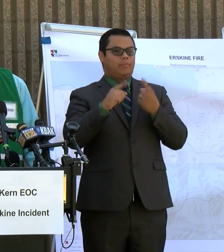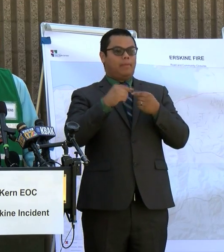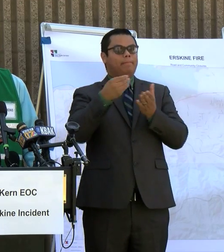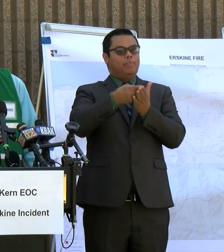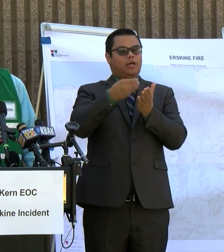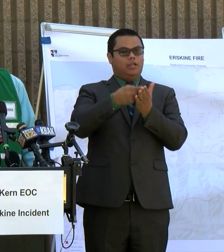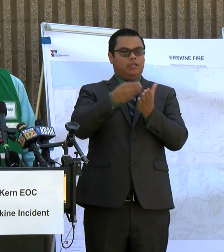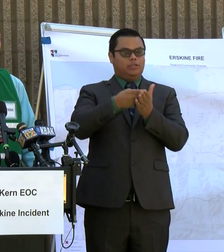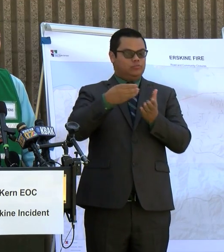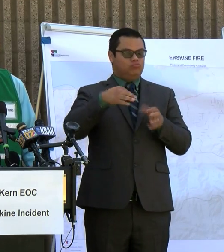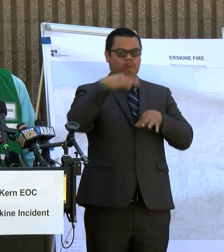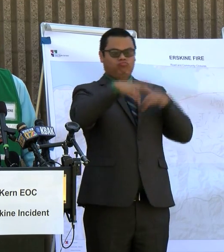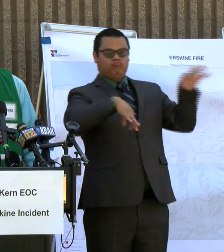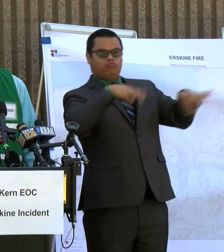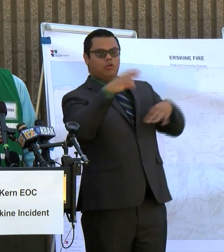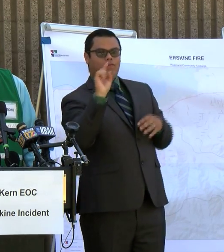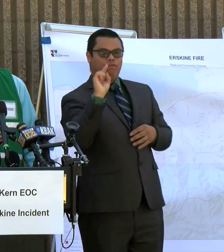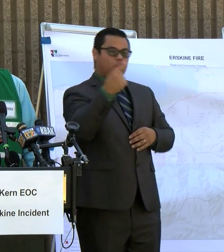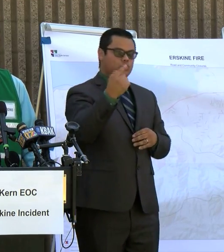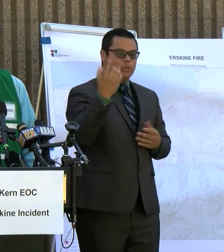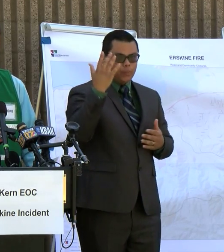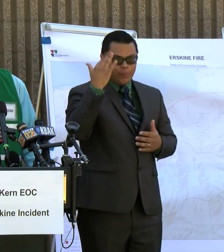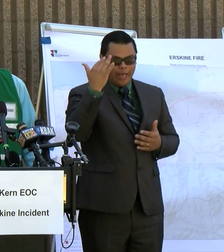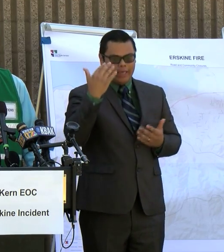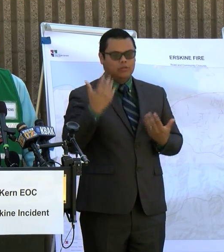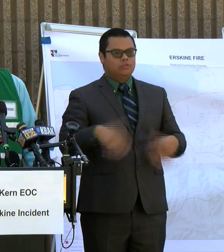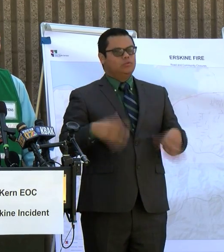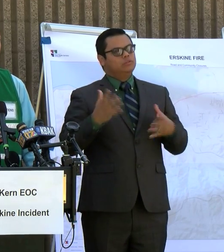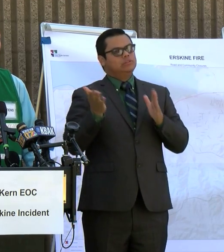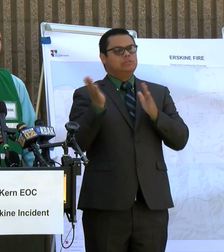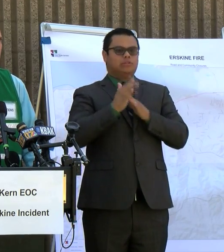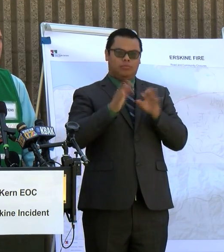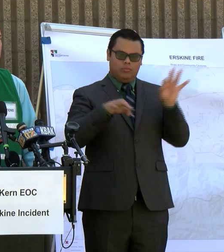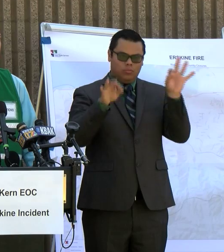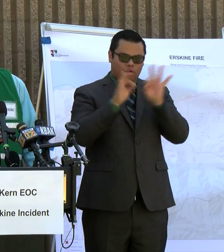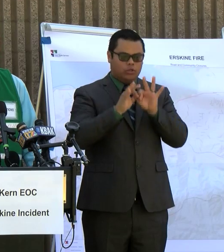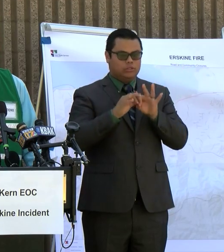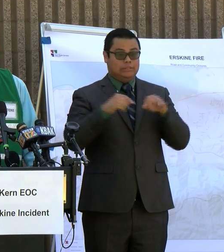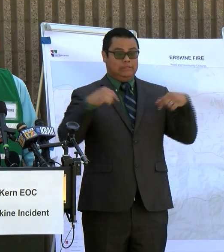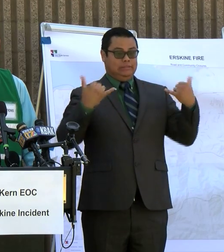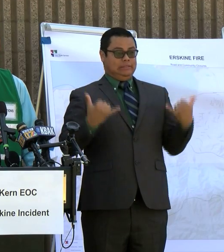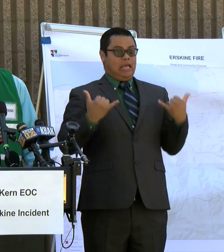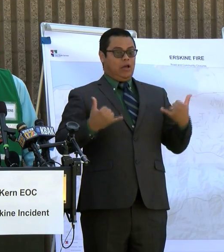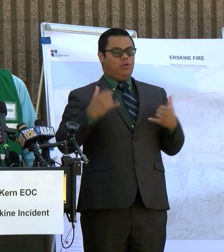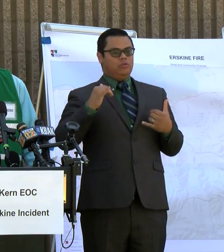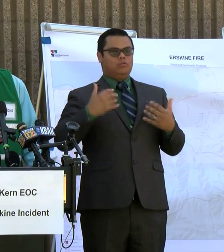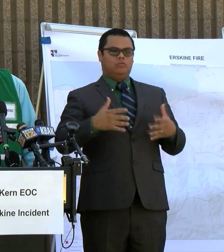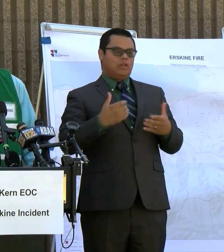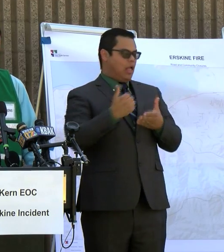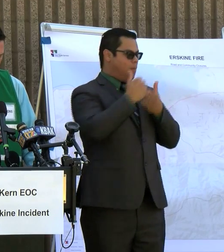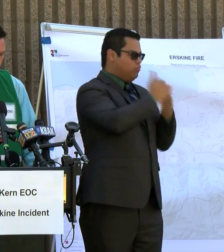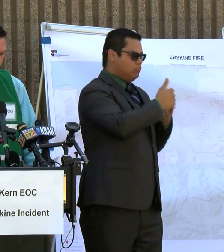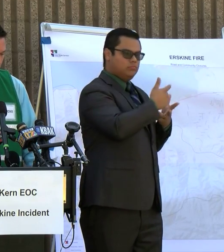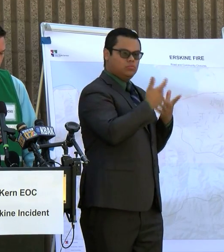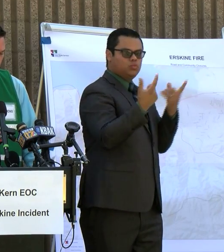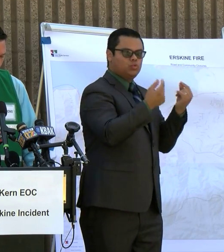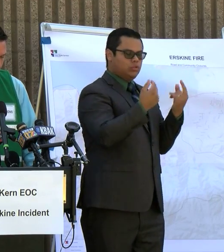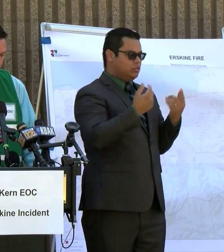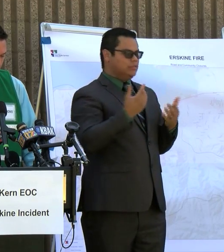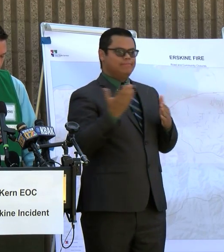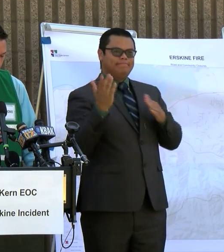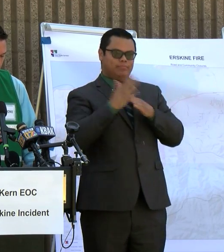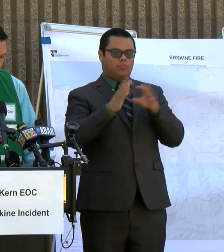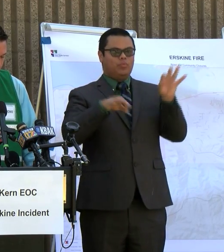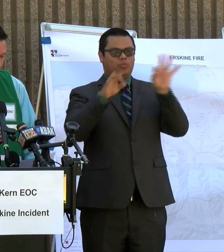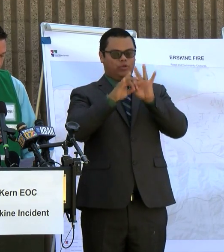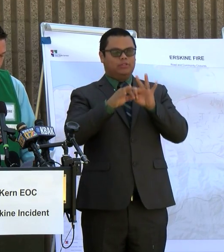donations first because those are the most important. That is, at this point, the best way to help the victims of this incident is with